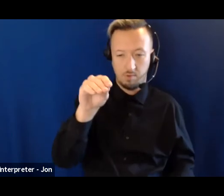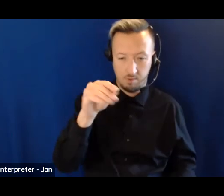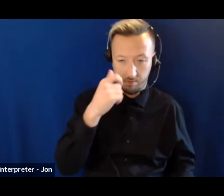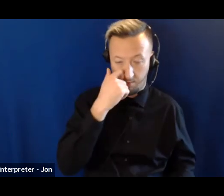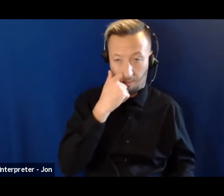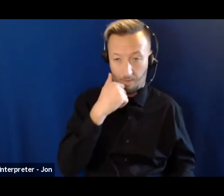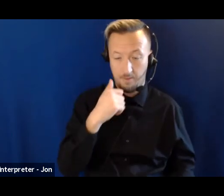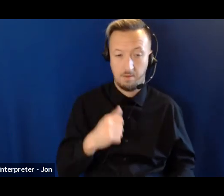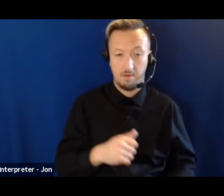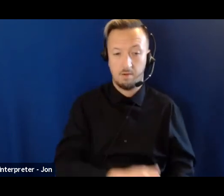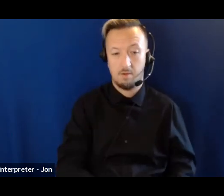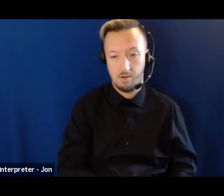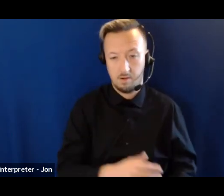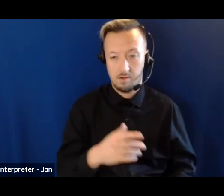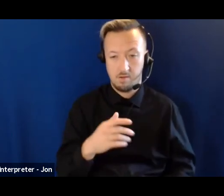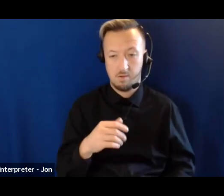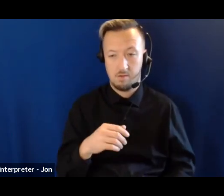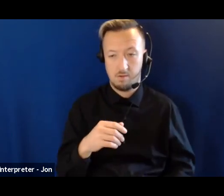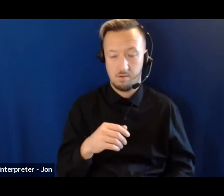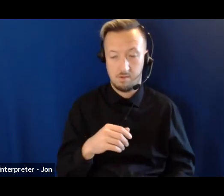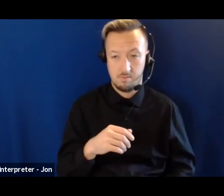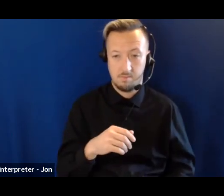-14, -15, and -16.